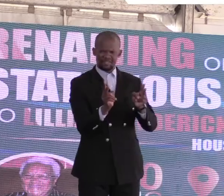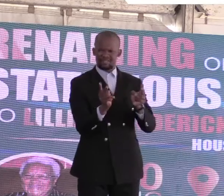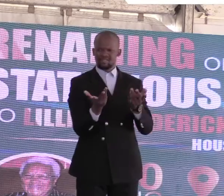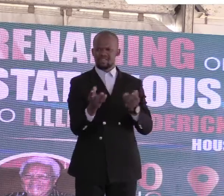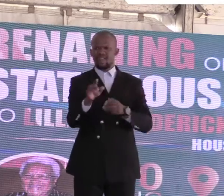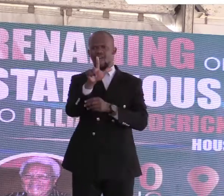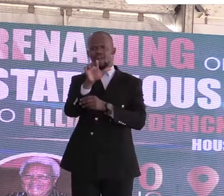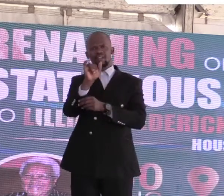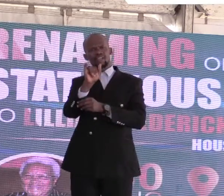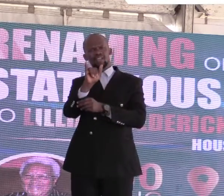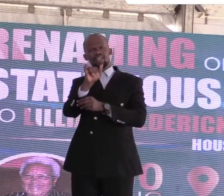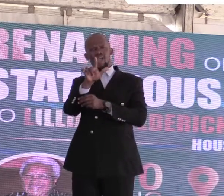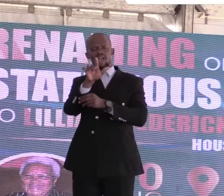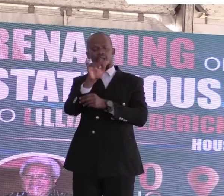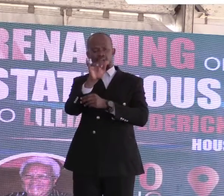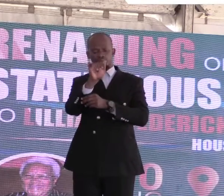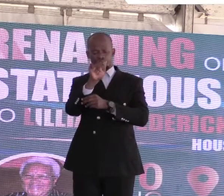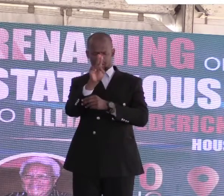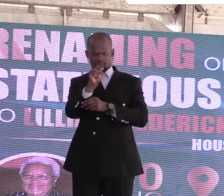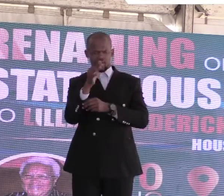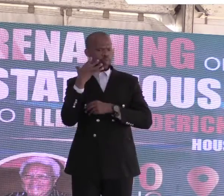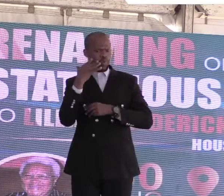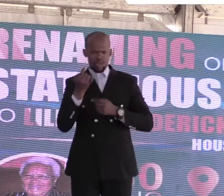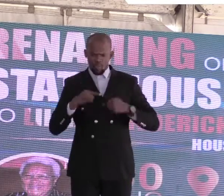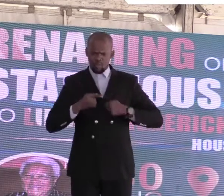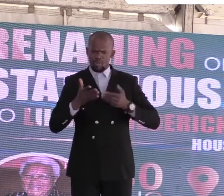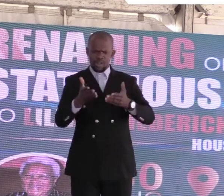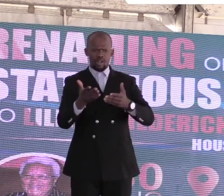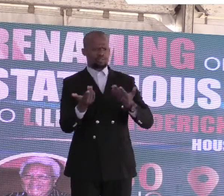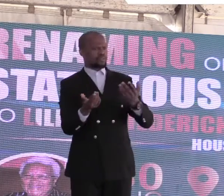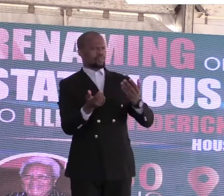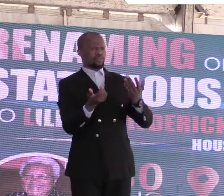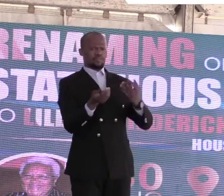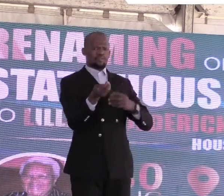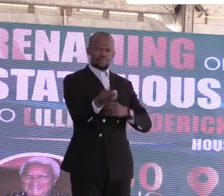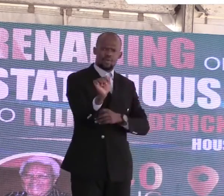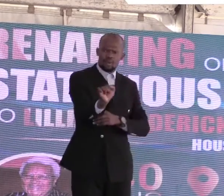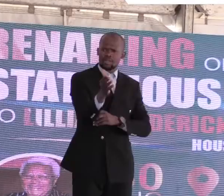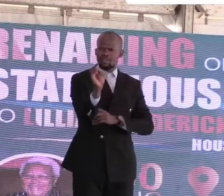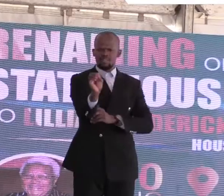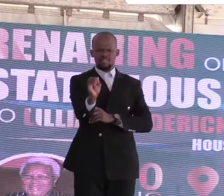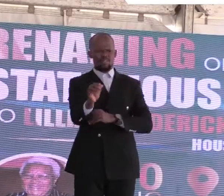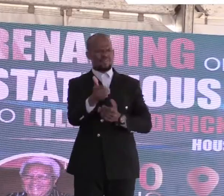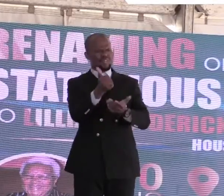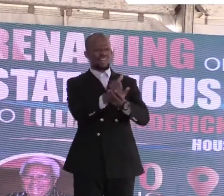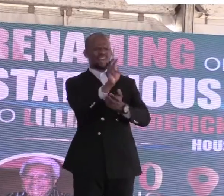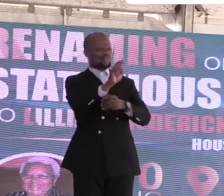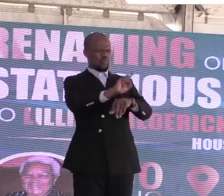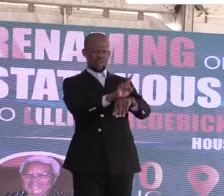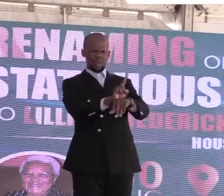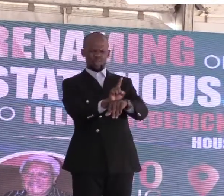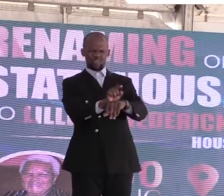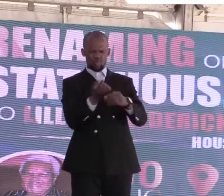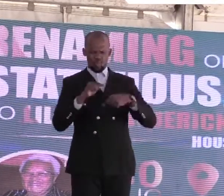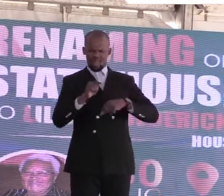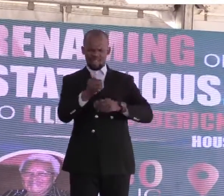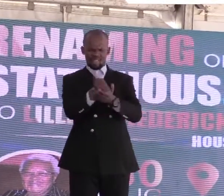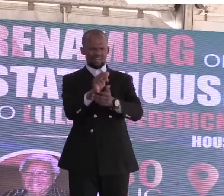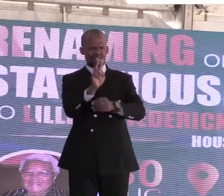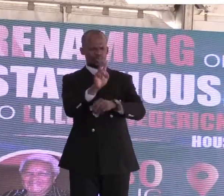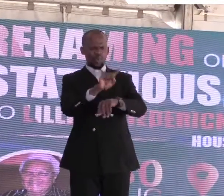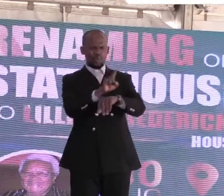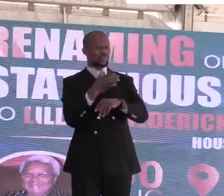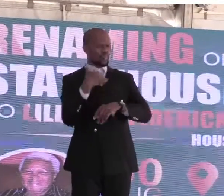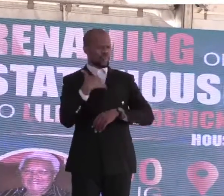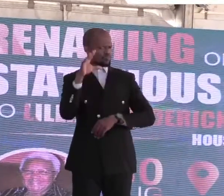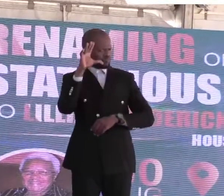Lily. And late last year when we were there and the daughter Eugene was there, we sat there for more than 2 hours because, you see, when you